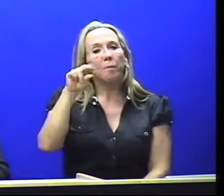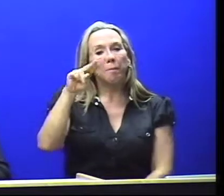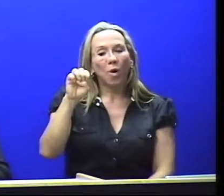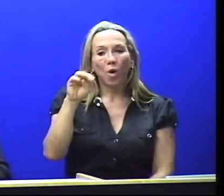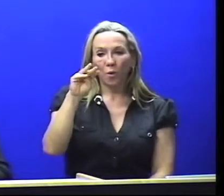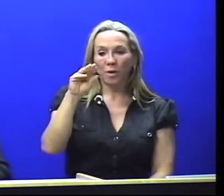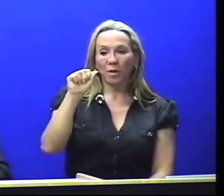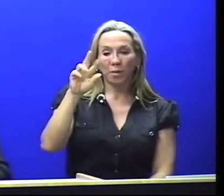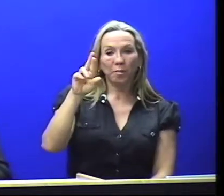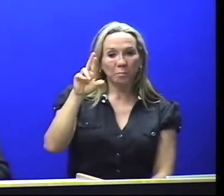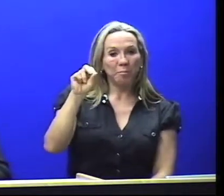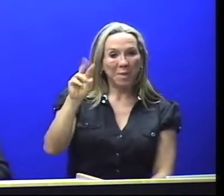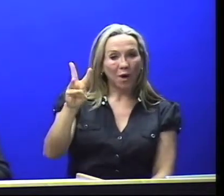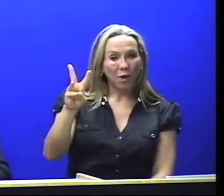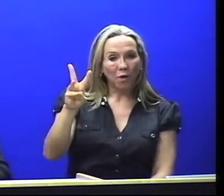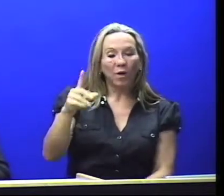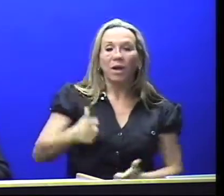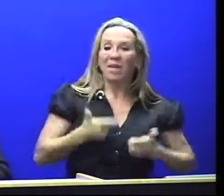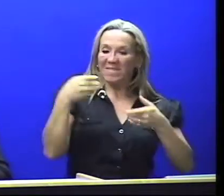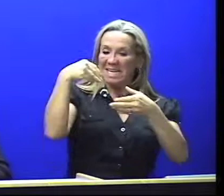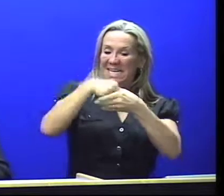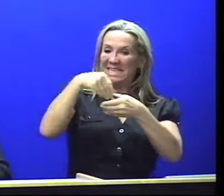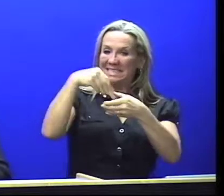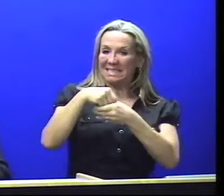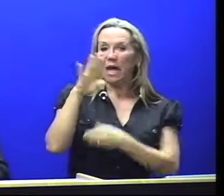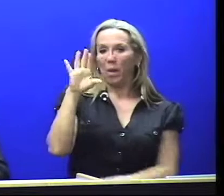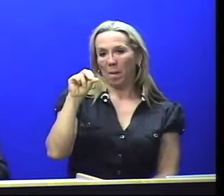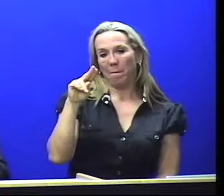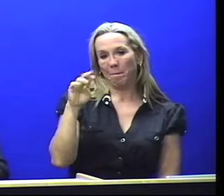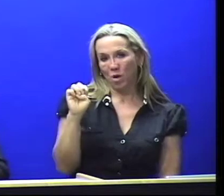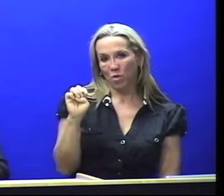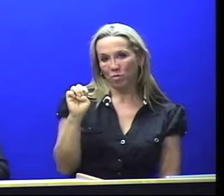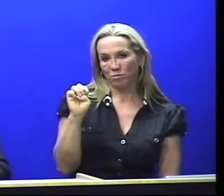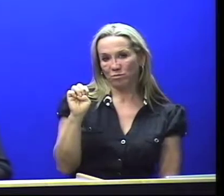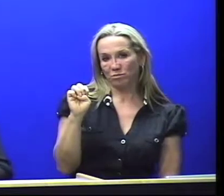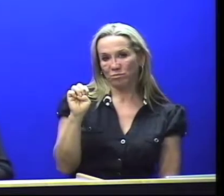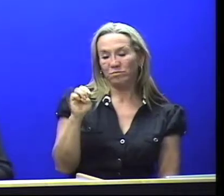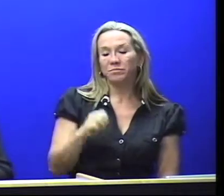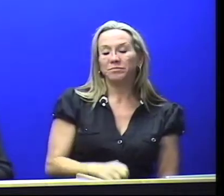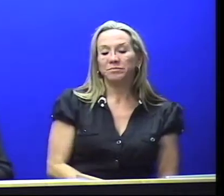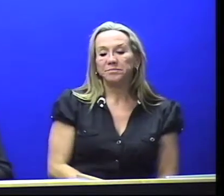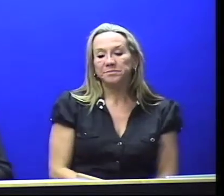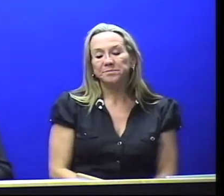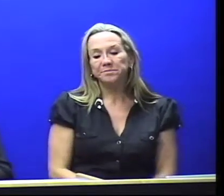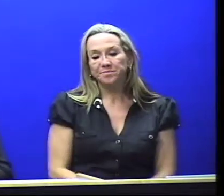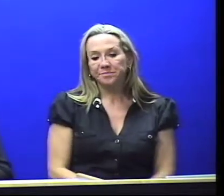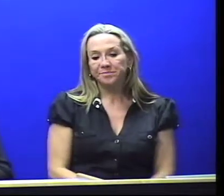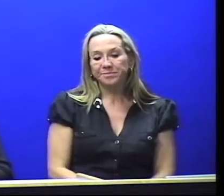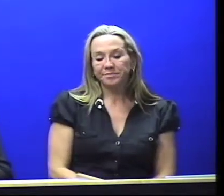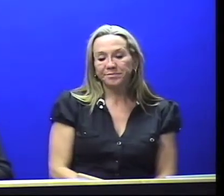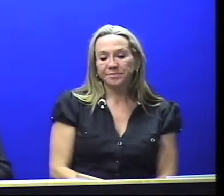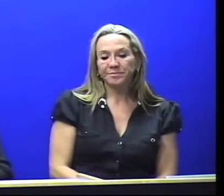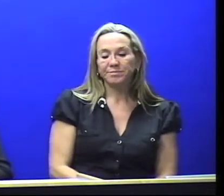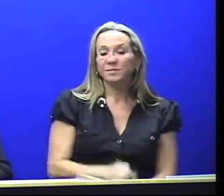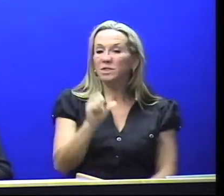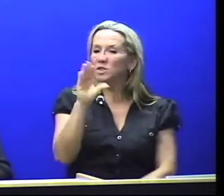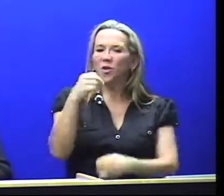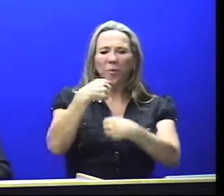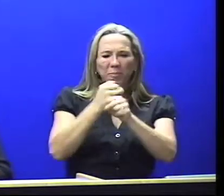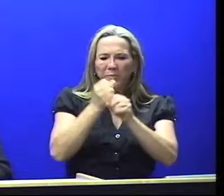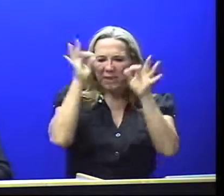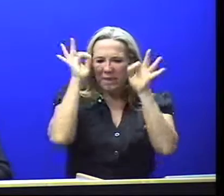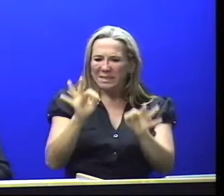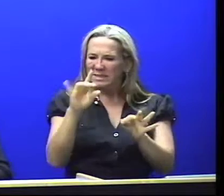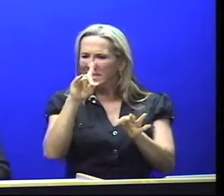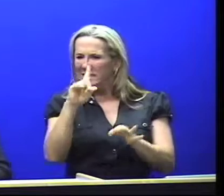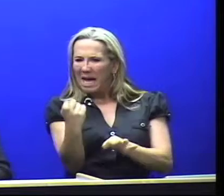It lives inside your bones. And so to make the diagnosis, or to be